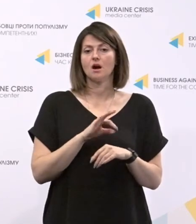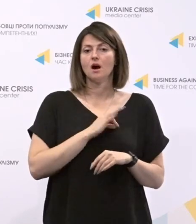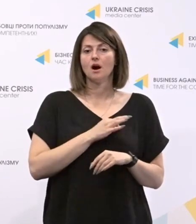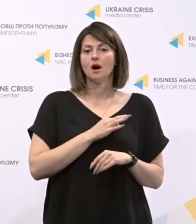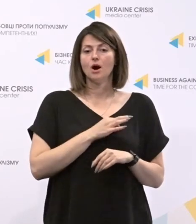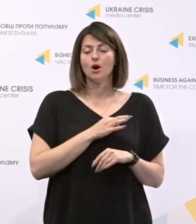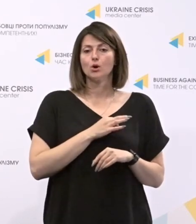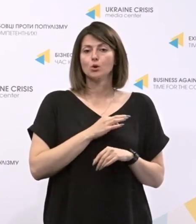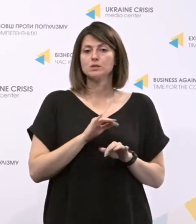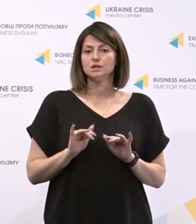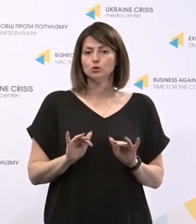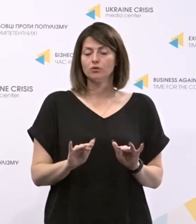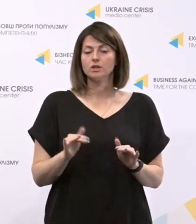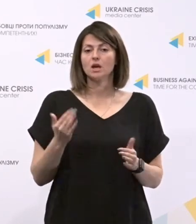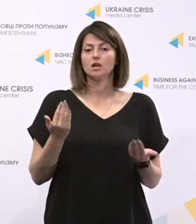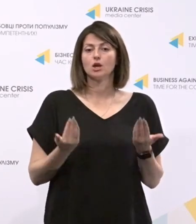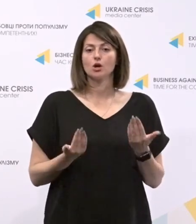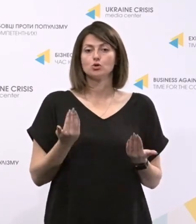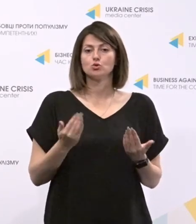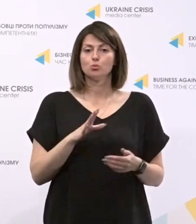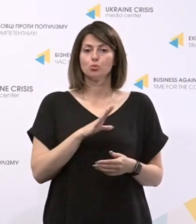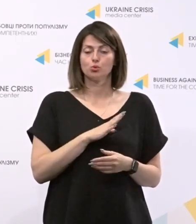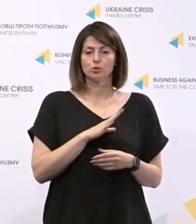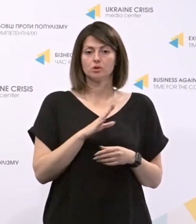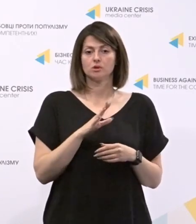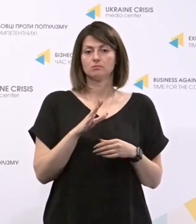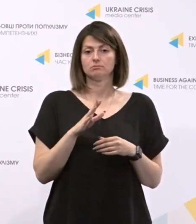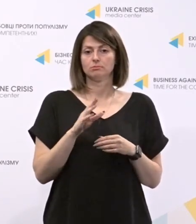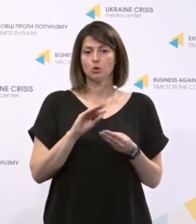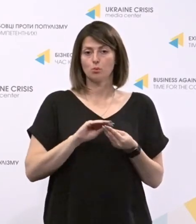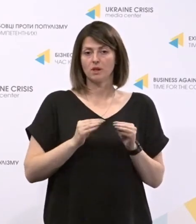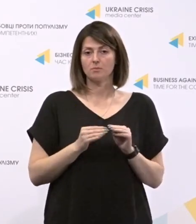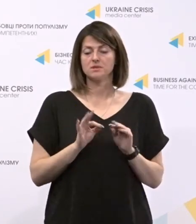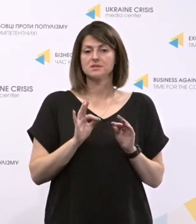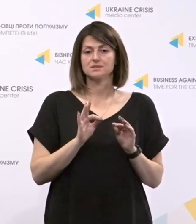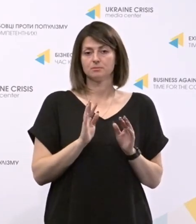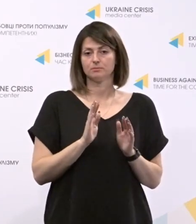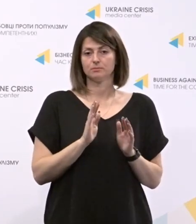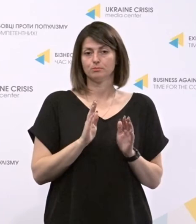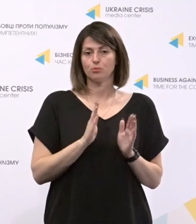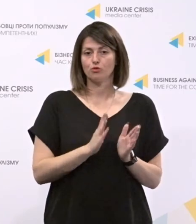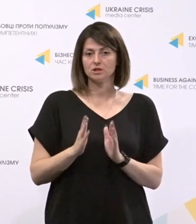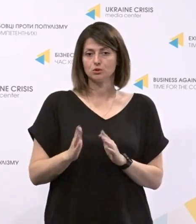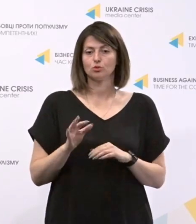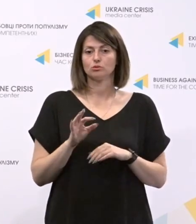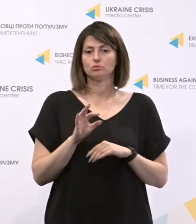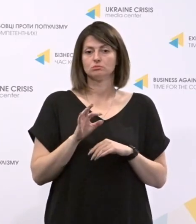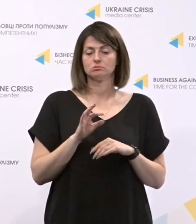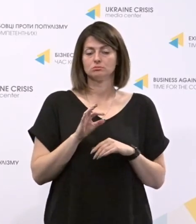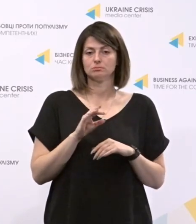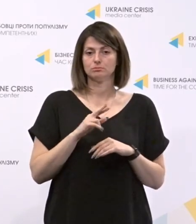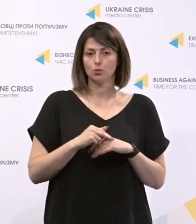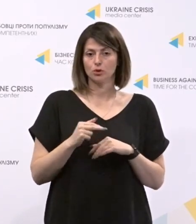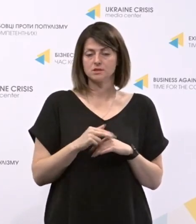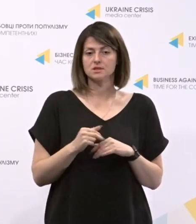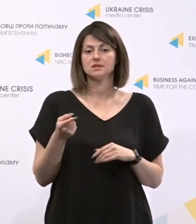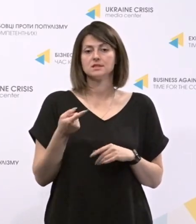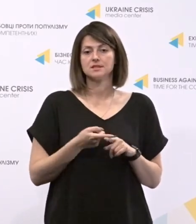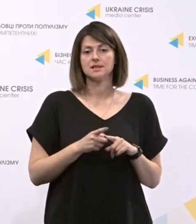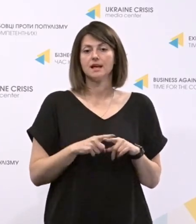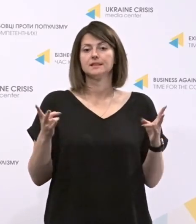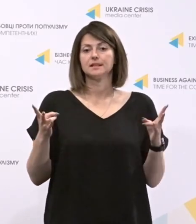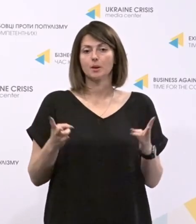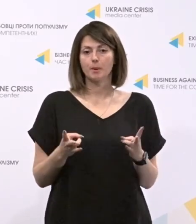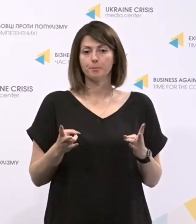problem with the conduct of police, then it should be brought to their attention, and if you would like to also bring it to our attention, we